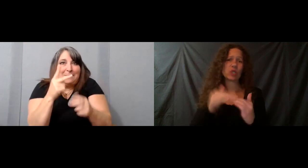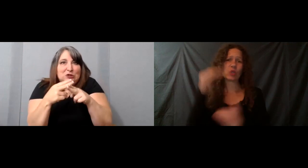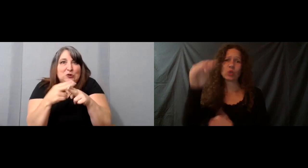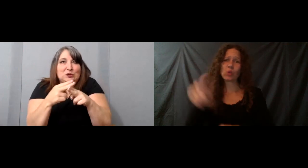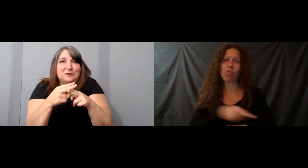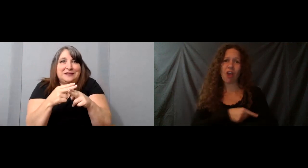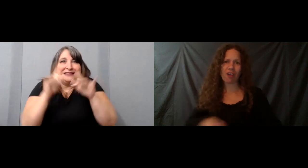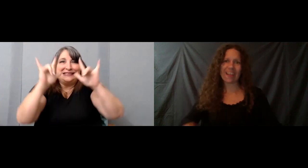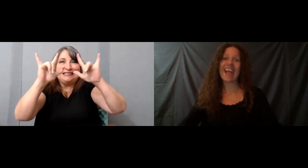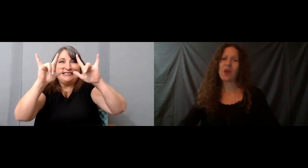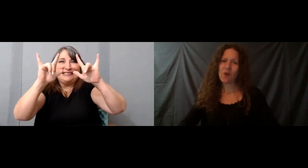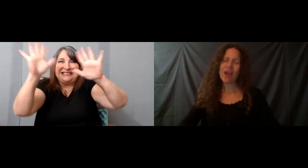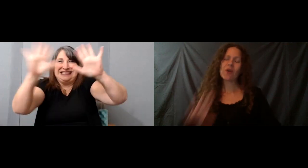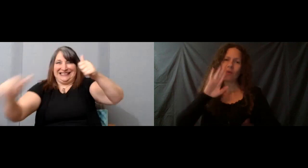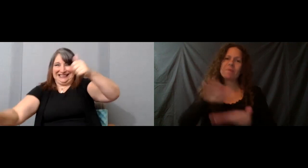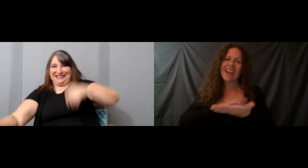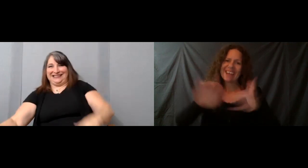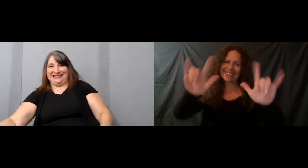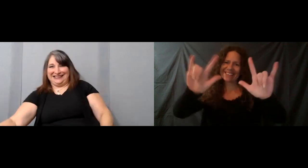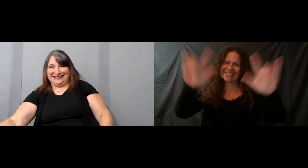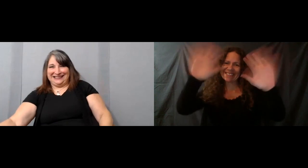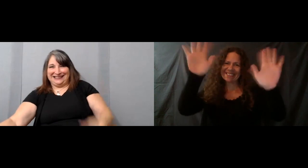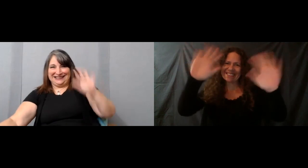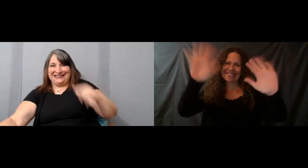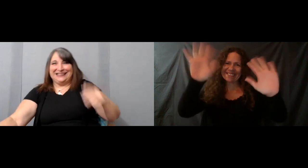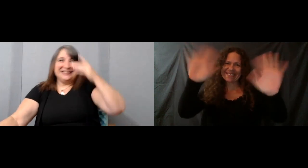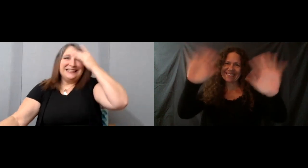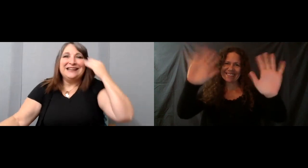got, but what you got in your heart.